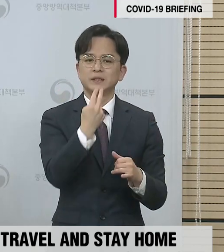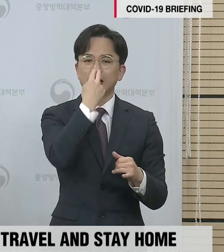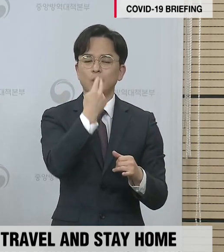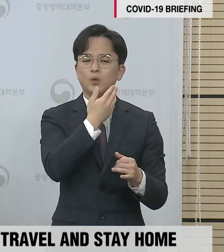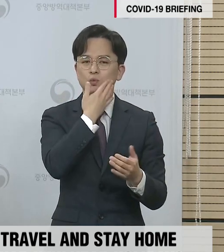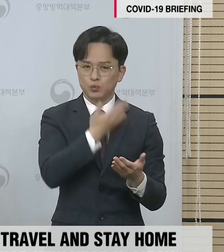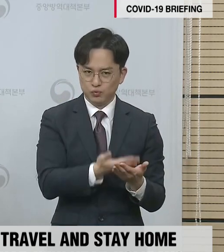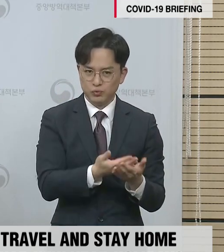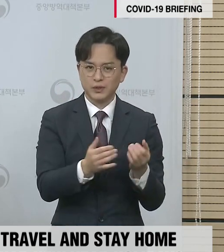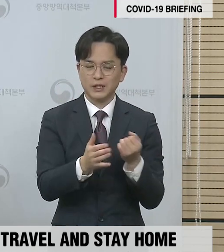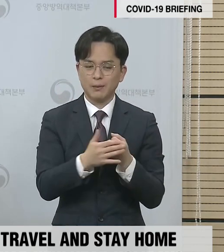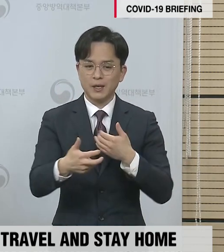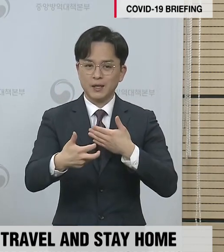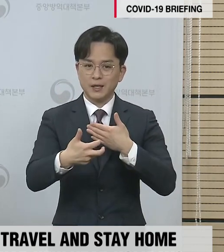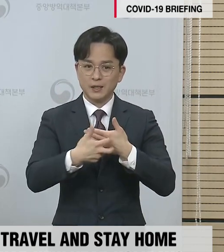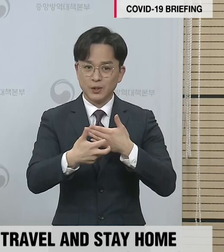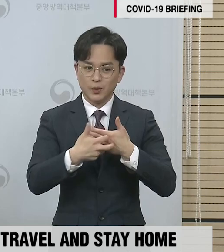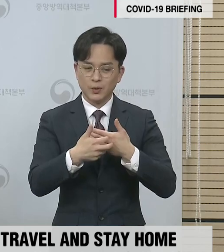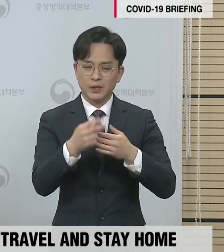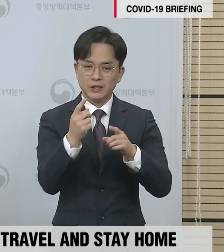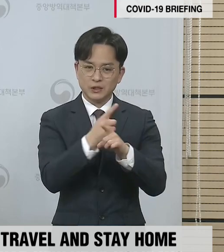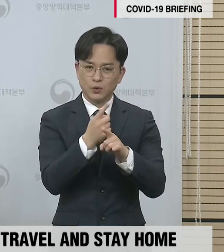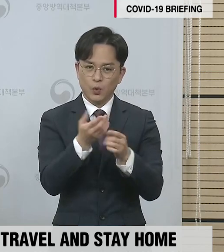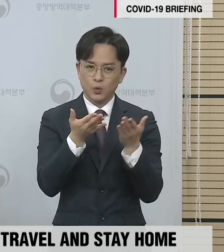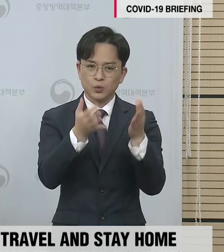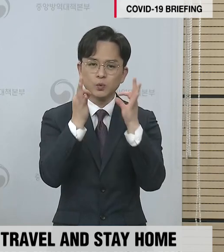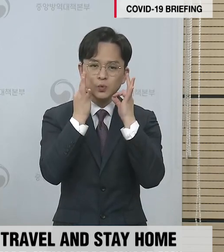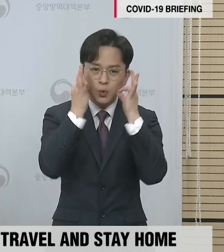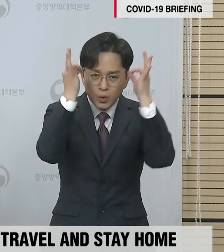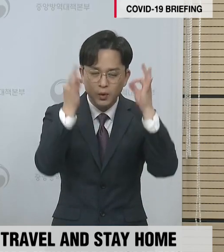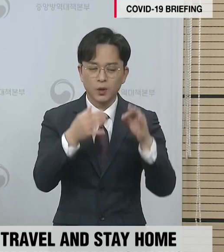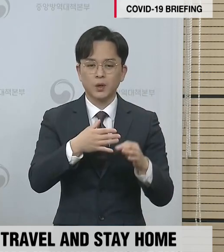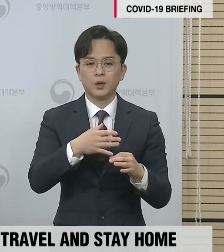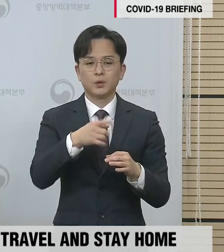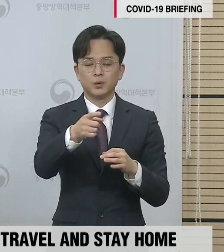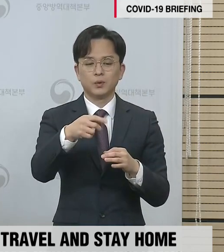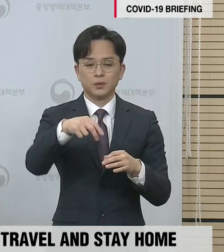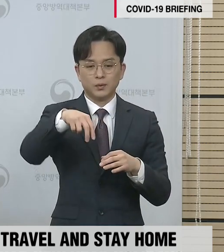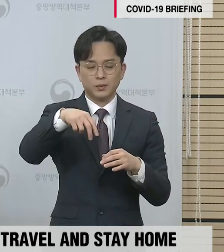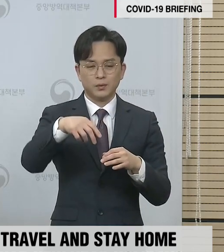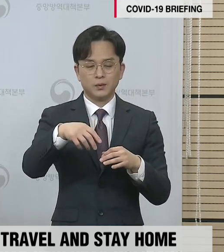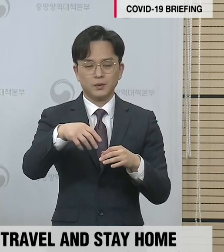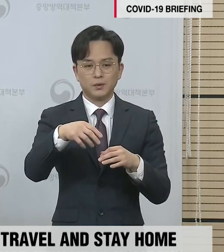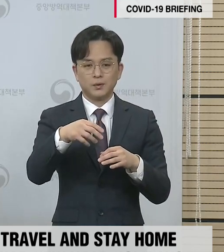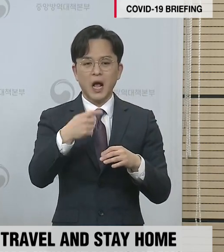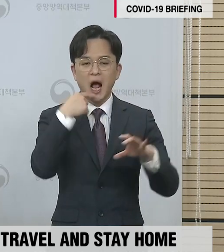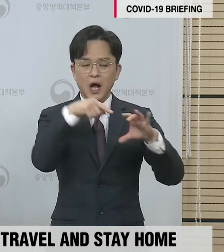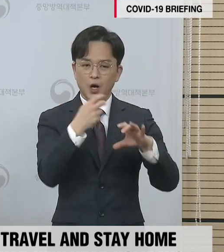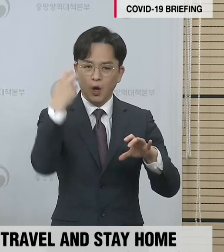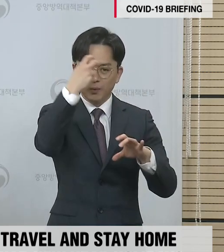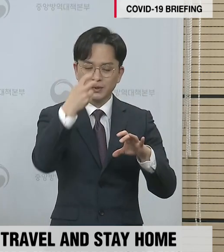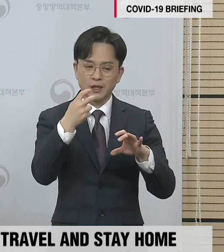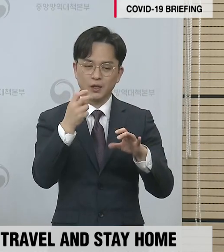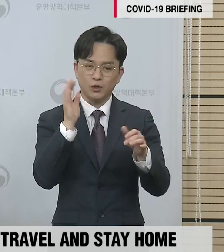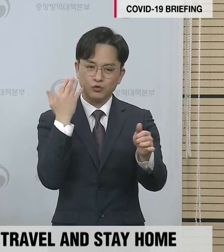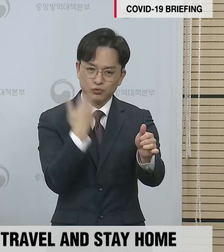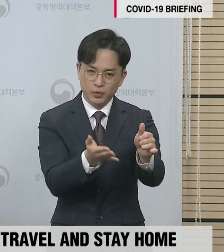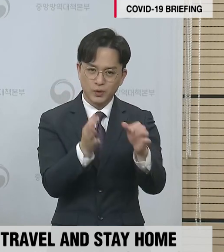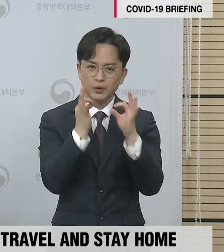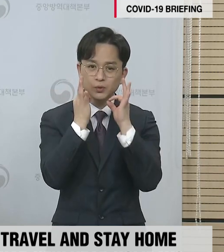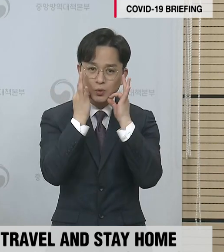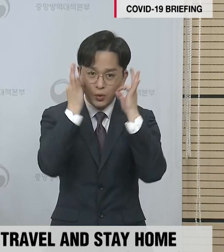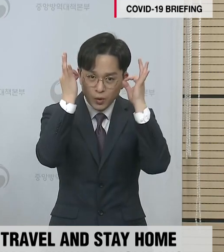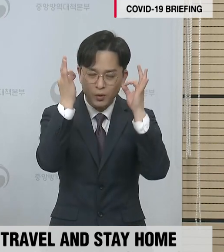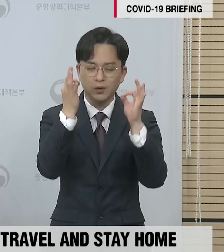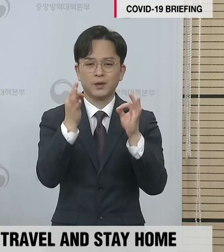them. Therefore, it is very important for the quarantine authorities to carry out continued monitoring, and it is very important to